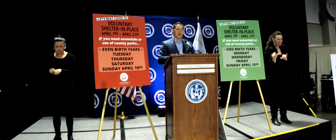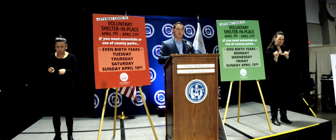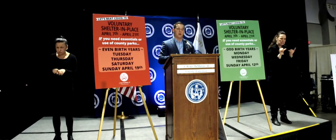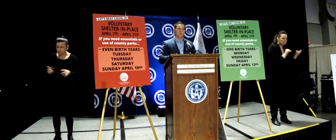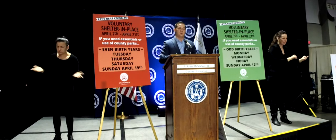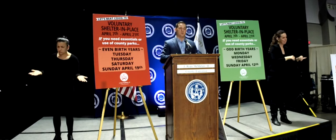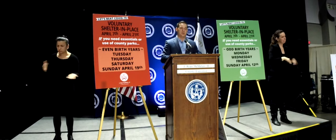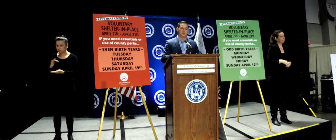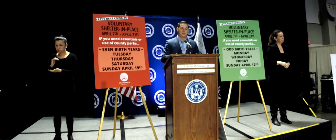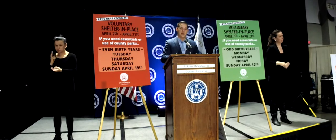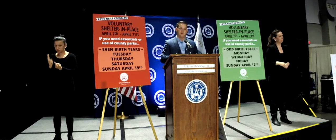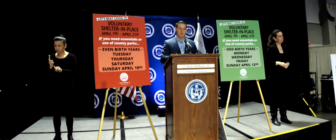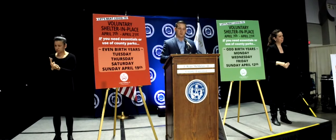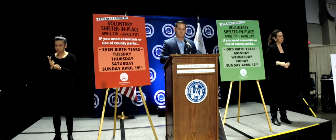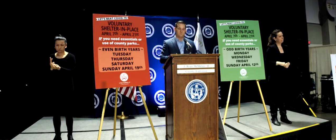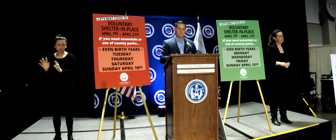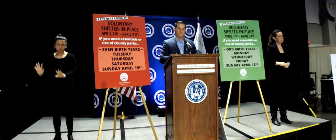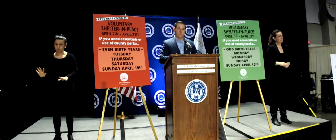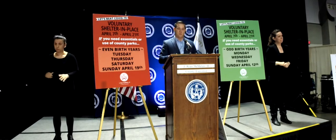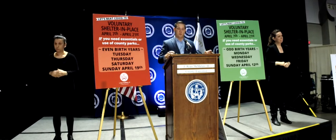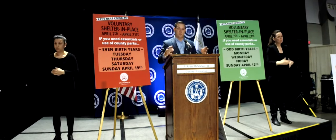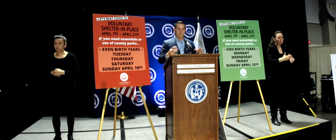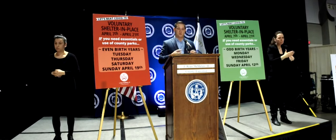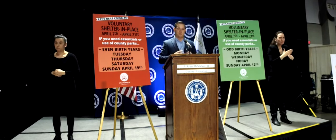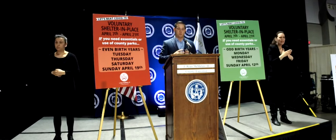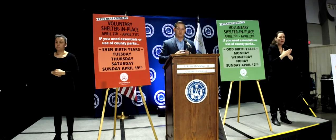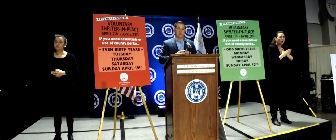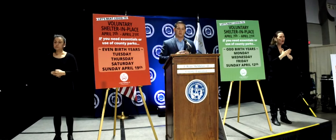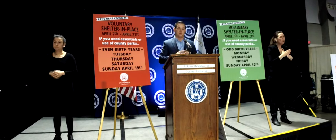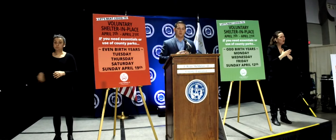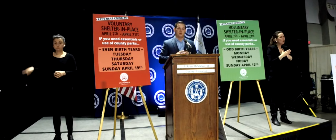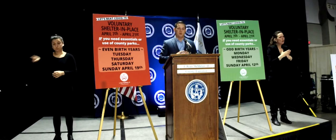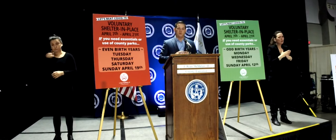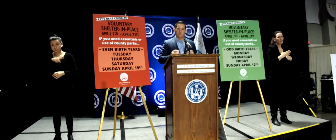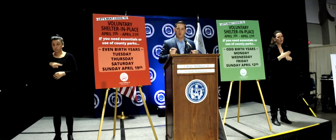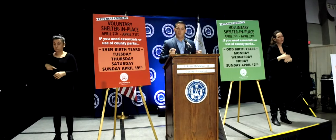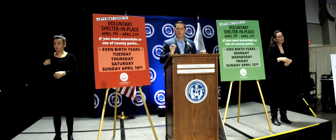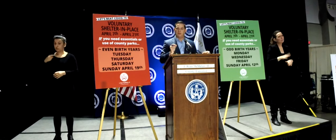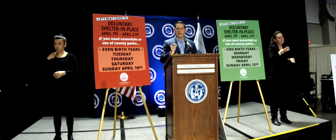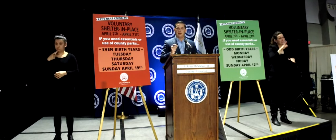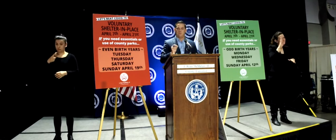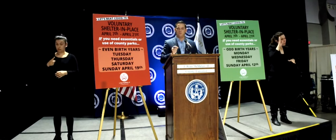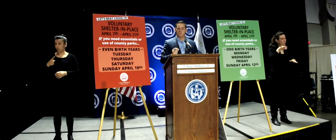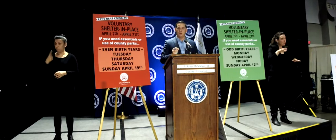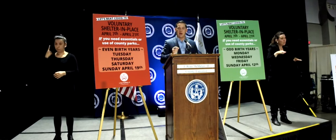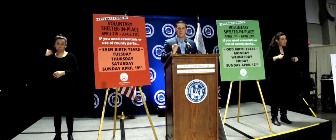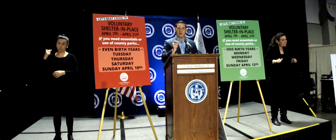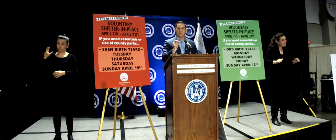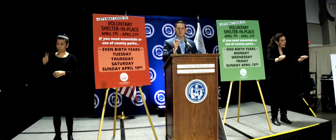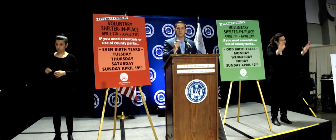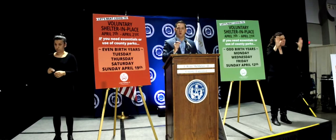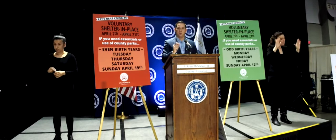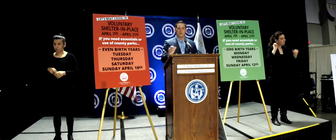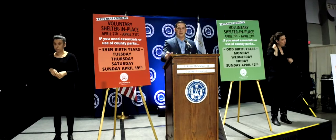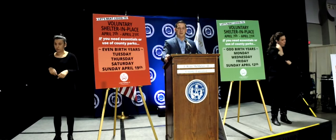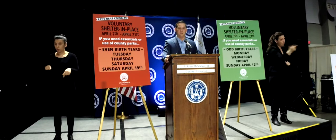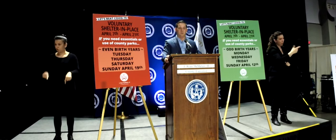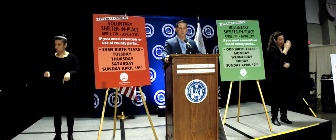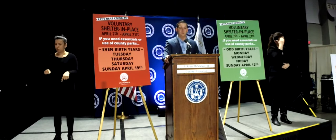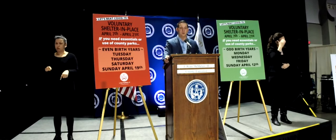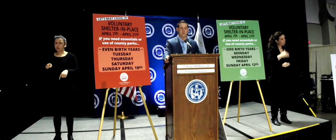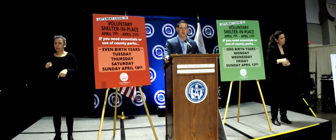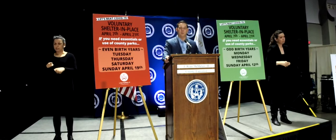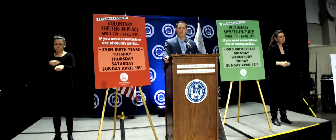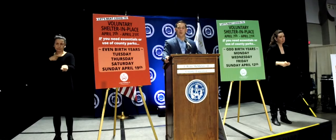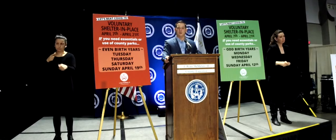we talk about shared sacrifice and putting this into perspective for a moment in time. I'm asking this moment in time to